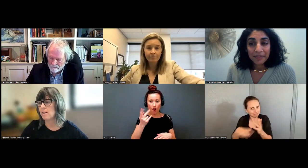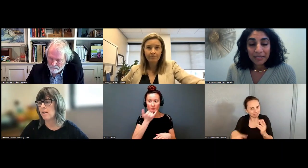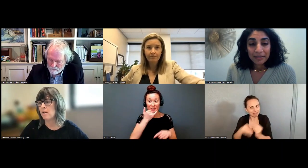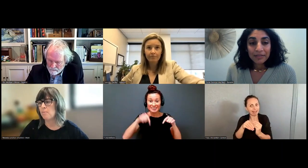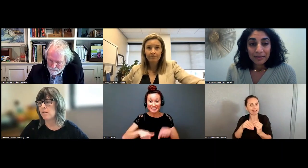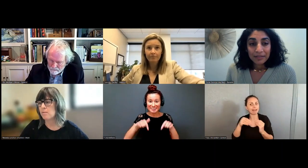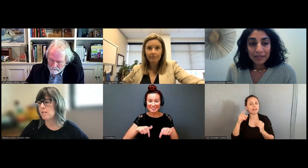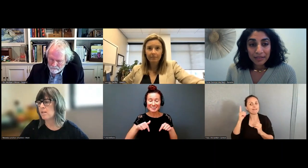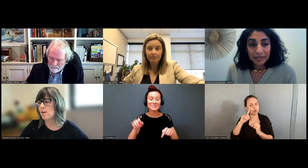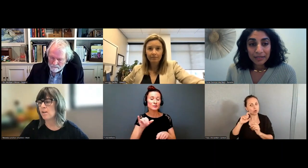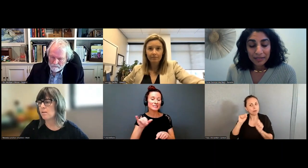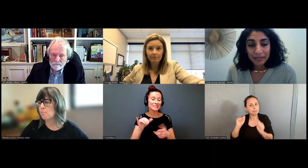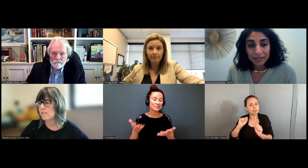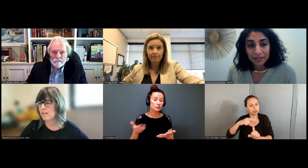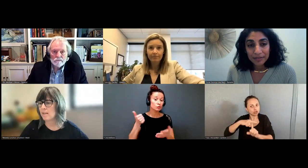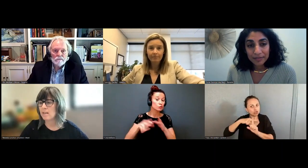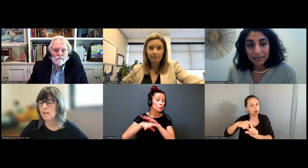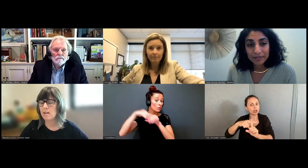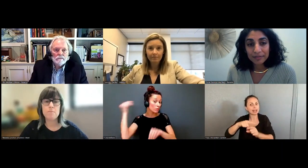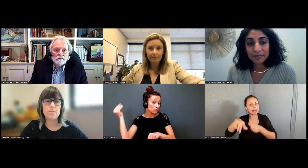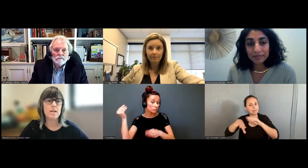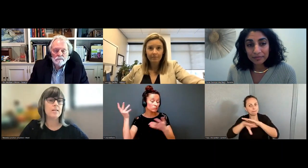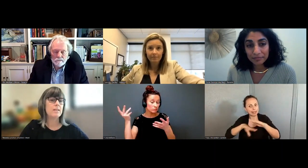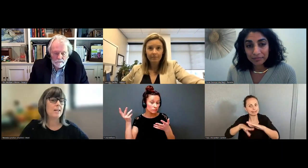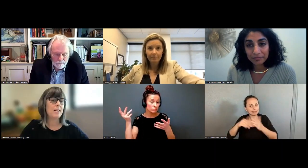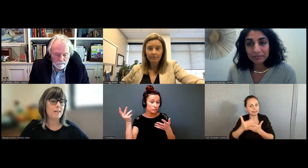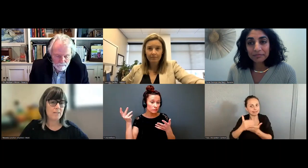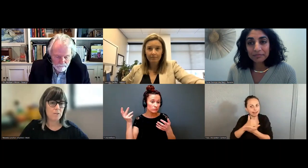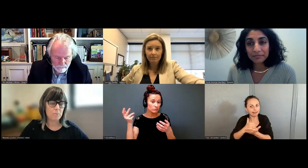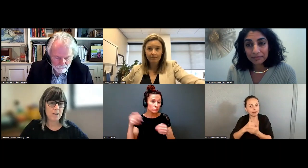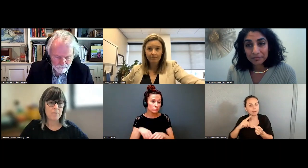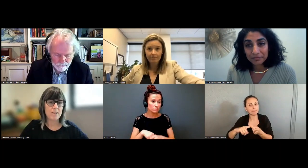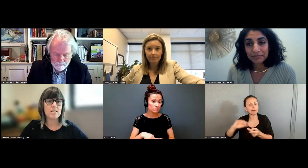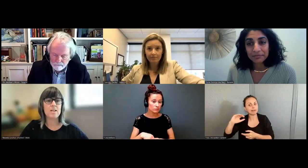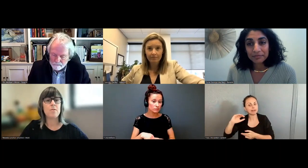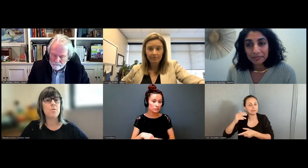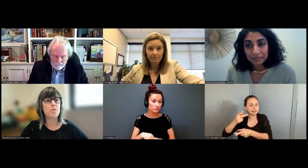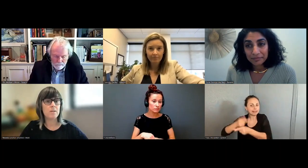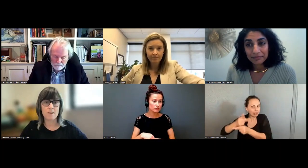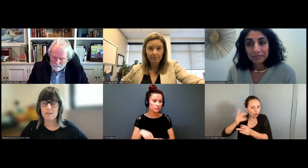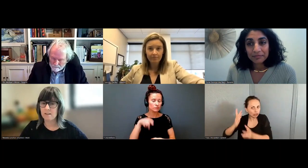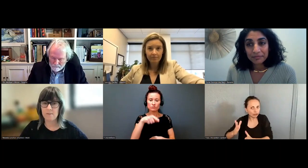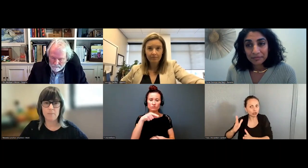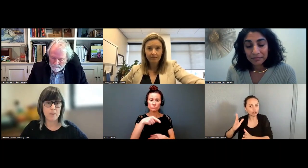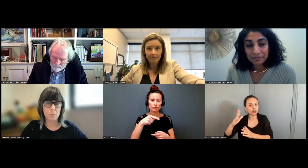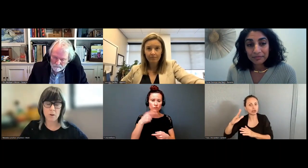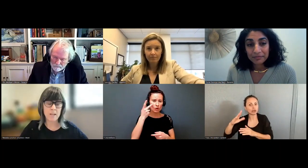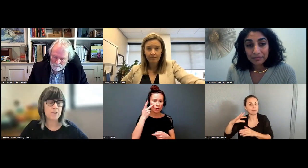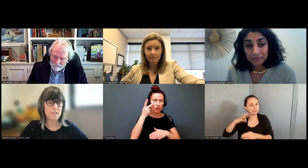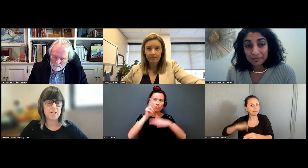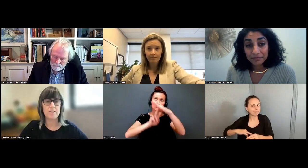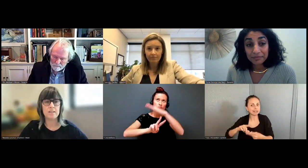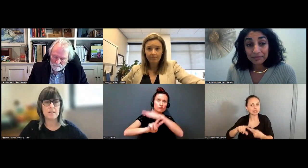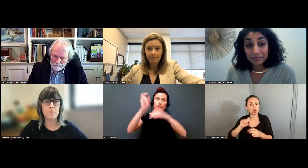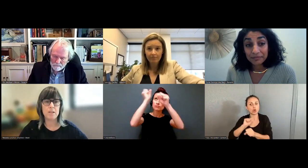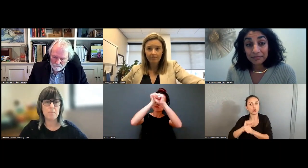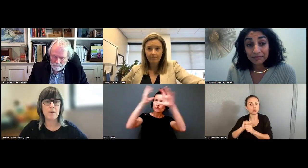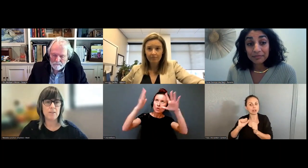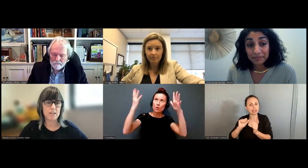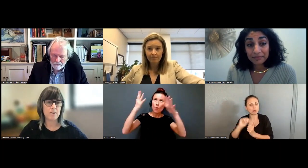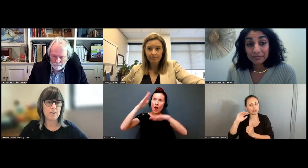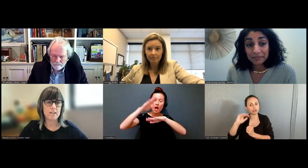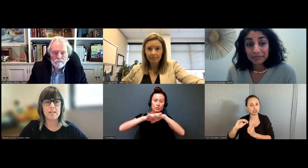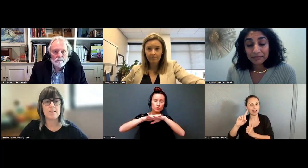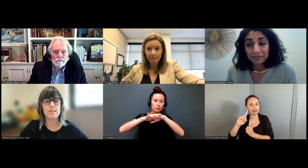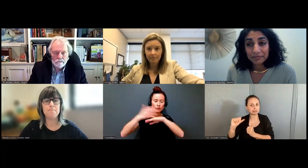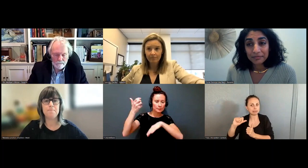of possibly targeted basic income, caregiver benefits, or working with the child disability benefit